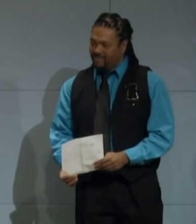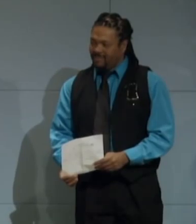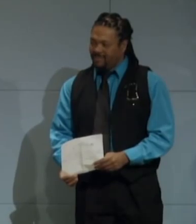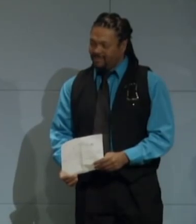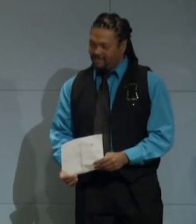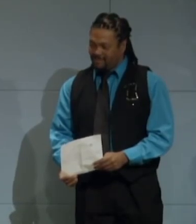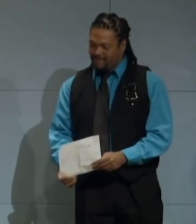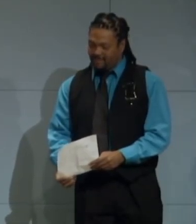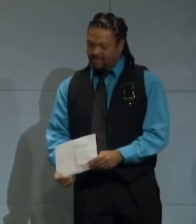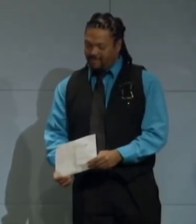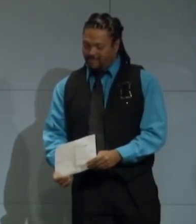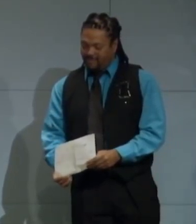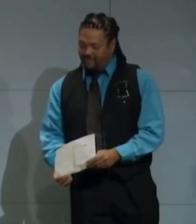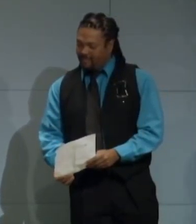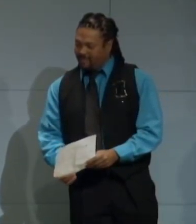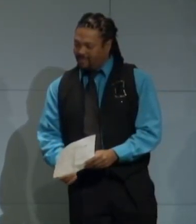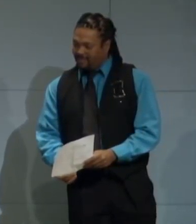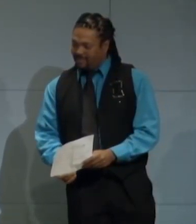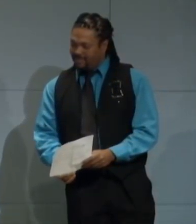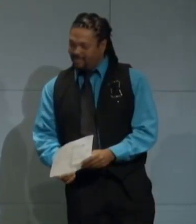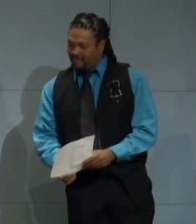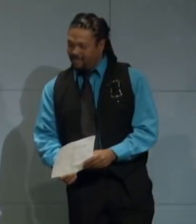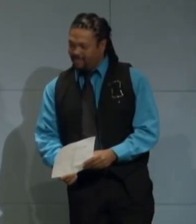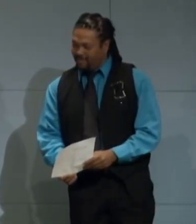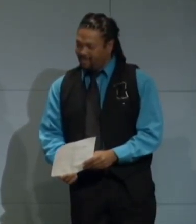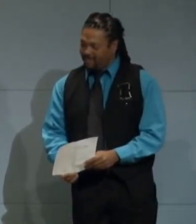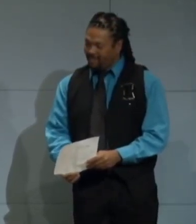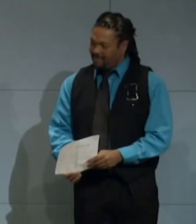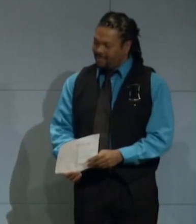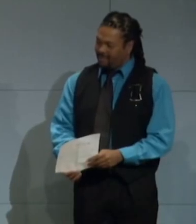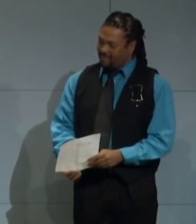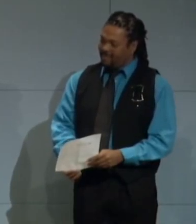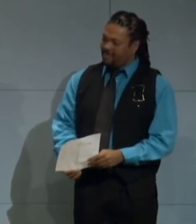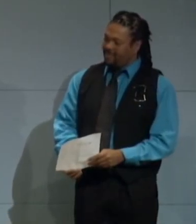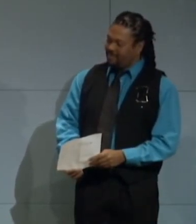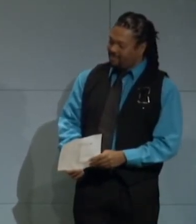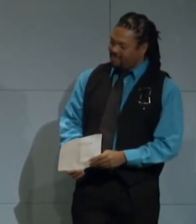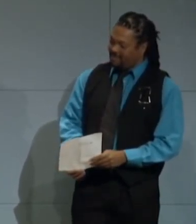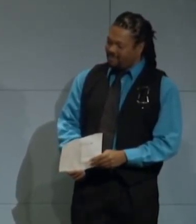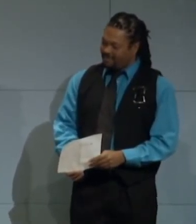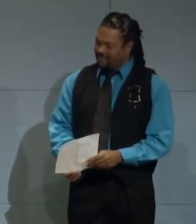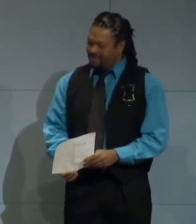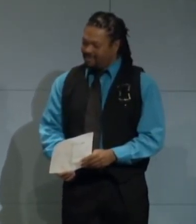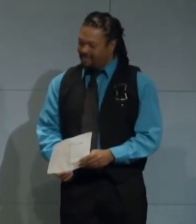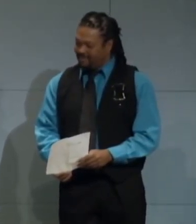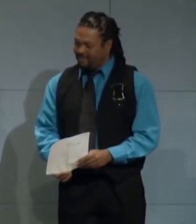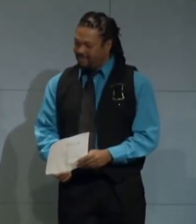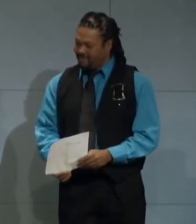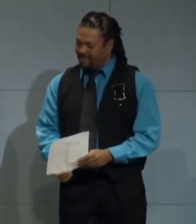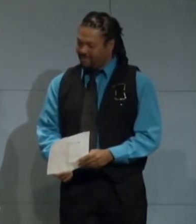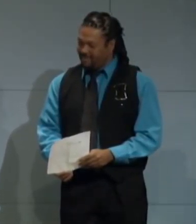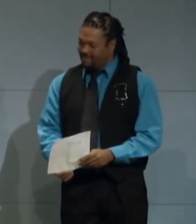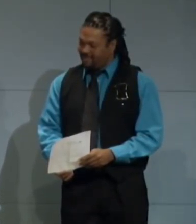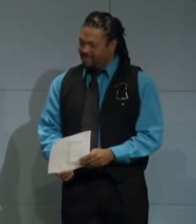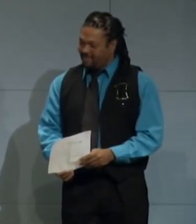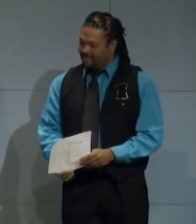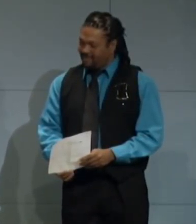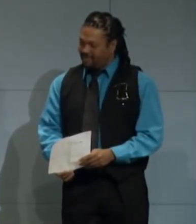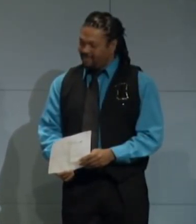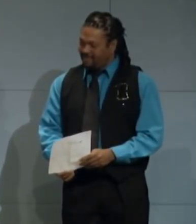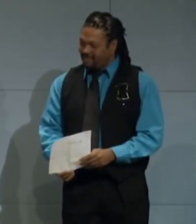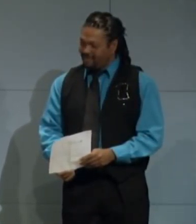hit it, it will electrocute you. Sorry, I forgot to tell you that, right? And that would make me a pretty bad father. So it's